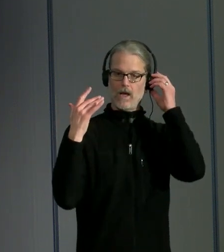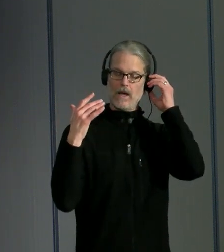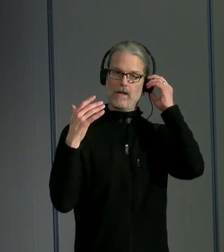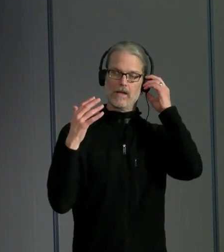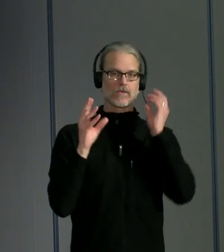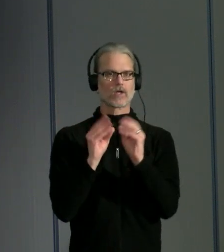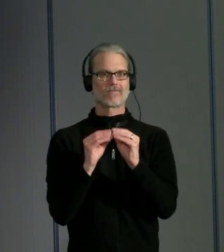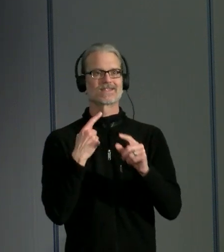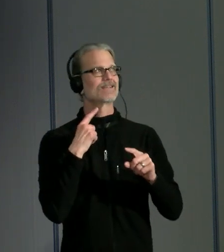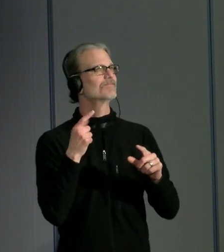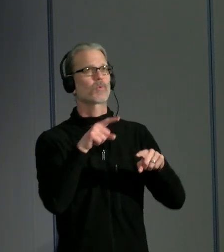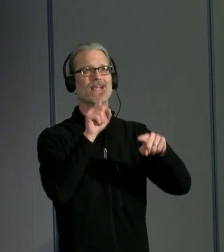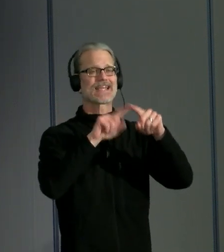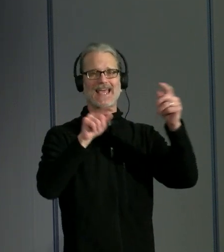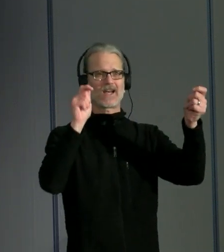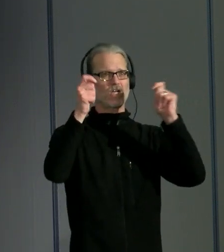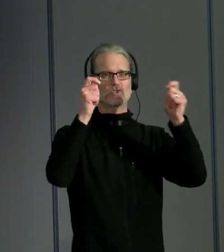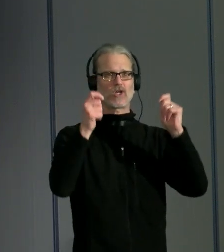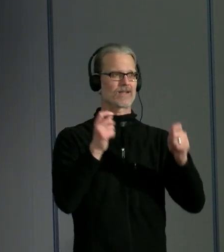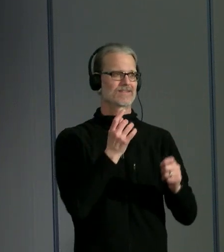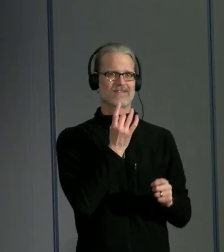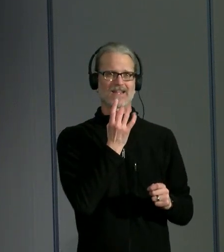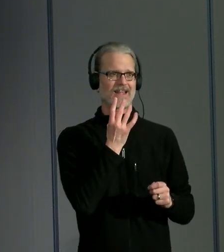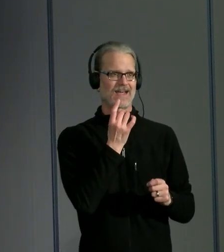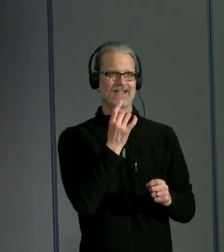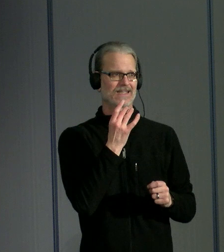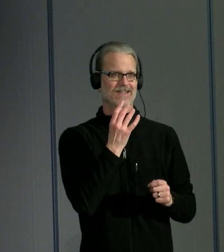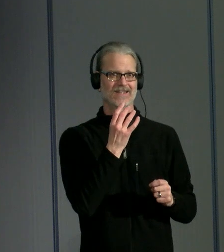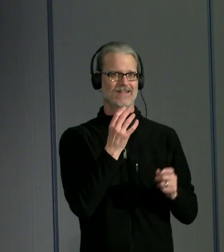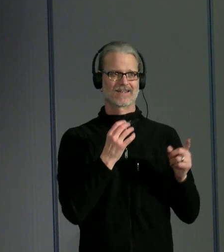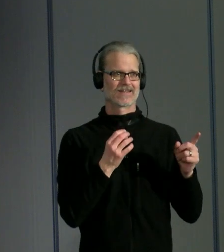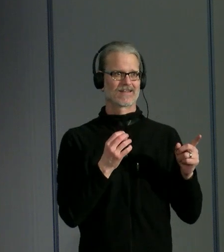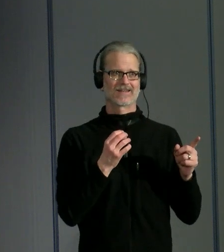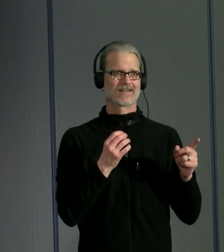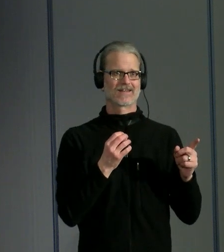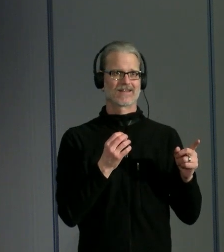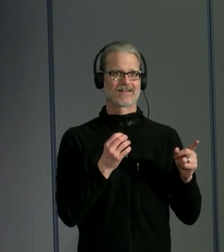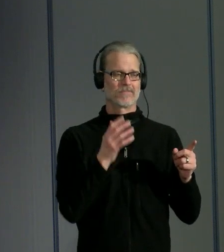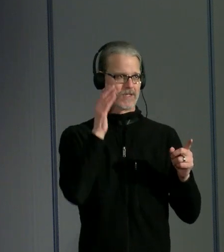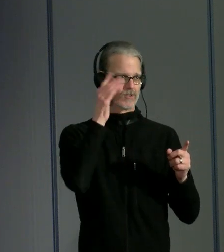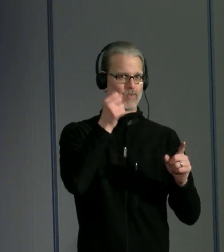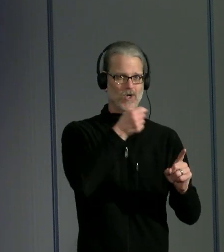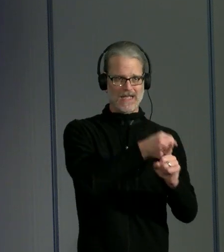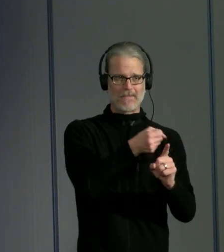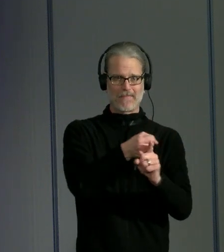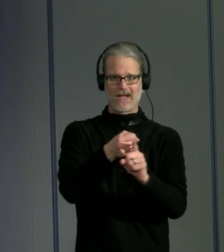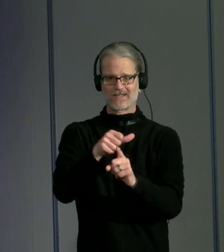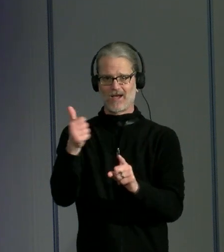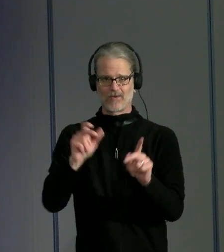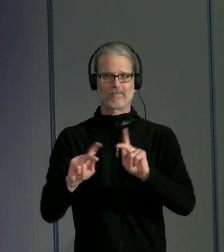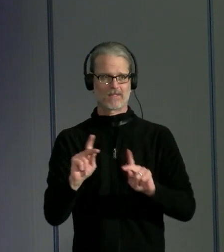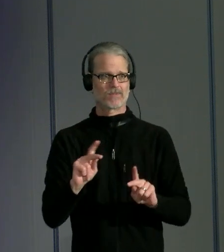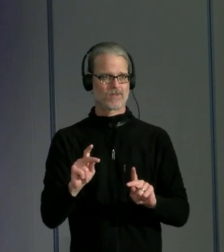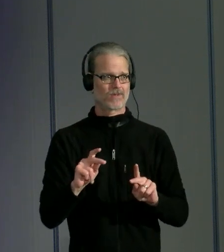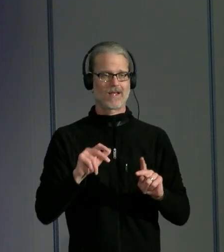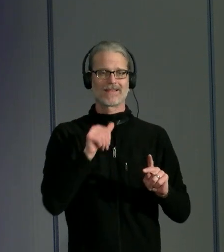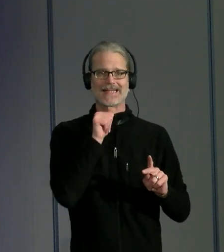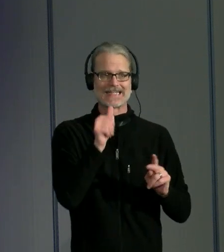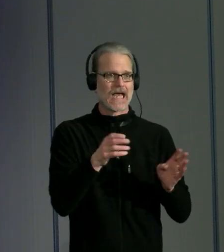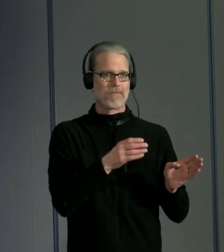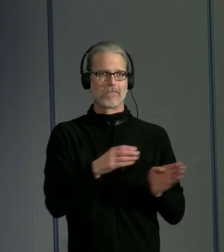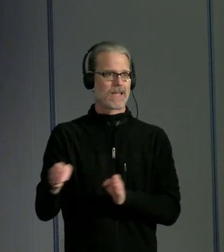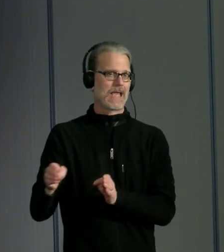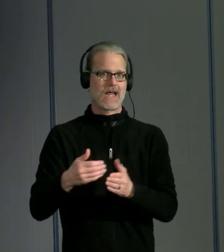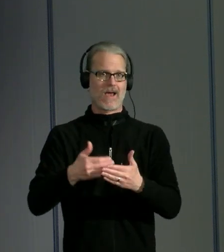not adjust the lighting in the hall without unduly impacting others. They hadn't planned ahead for this